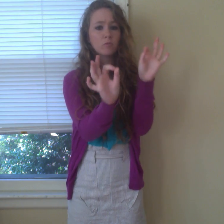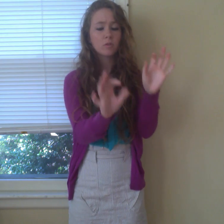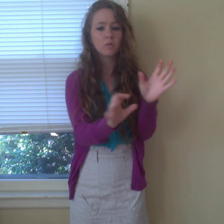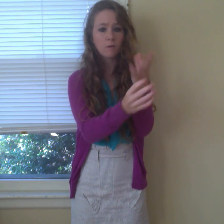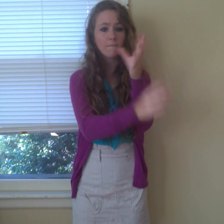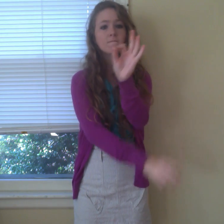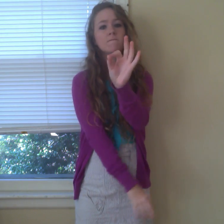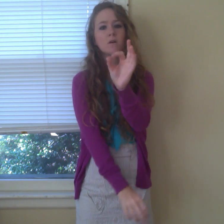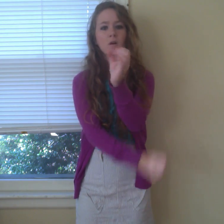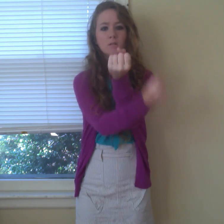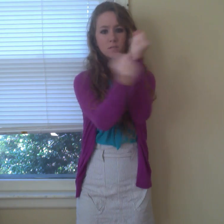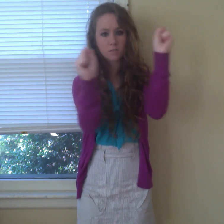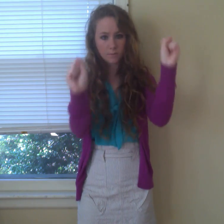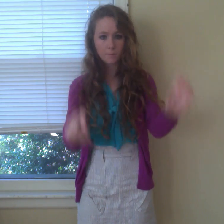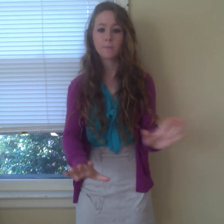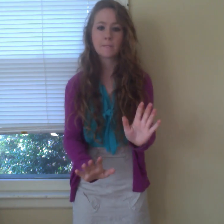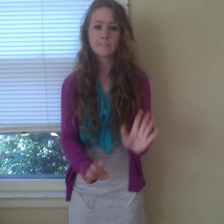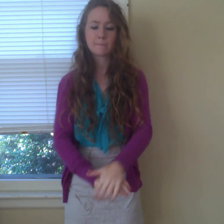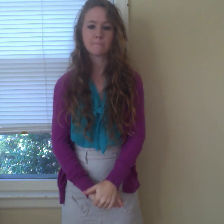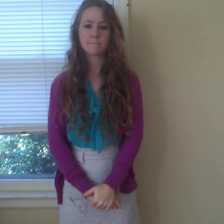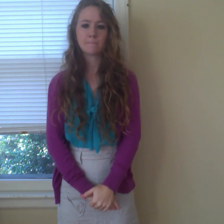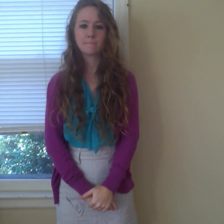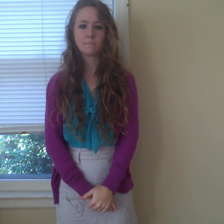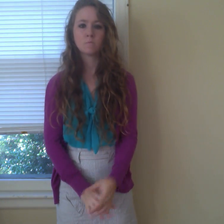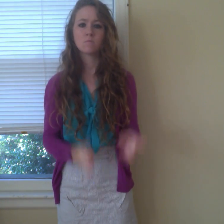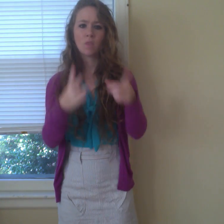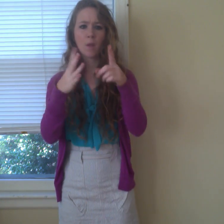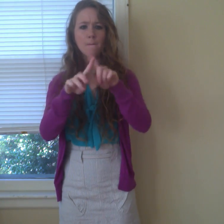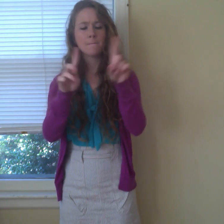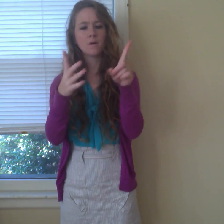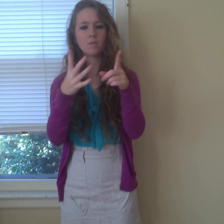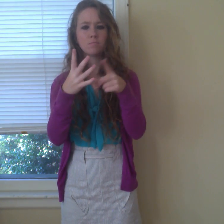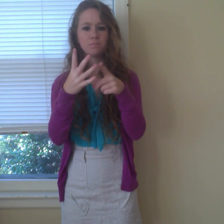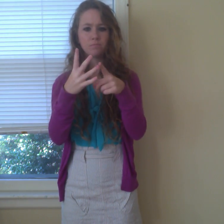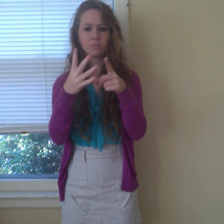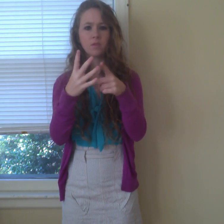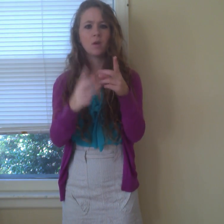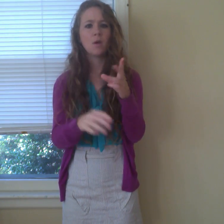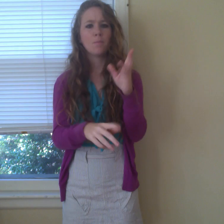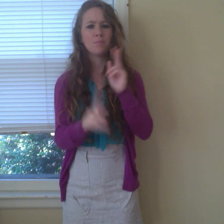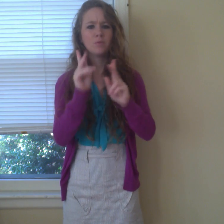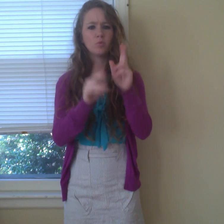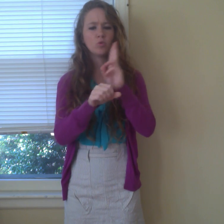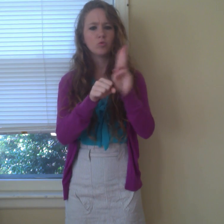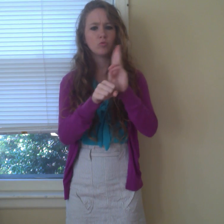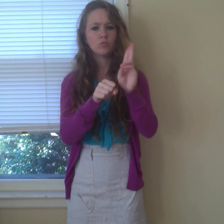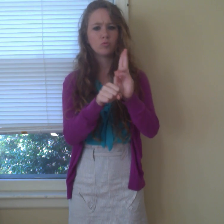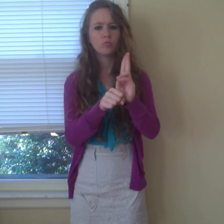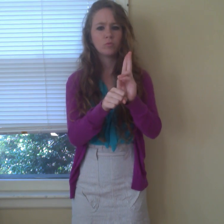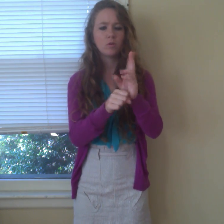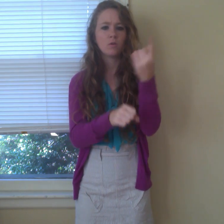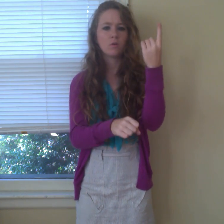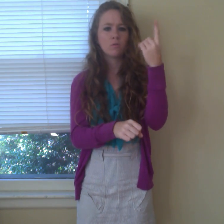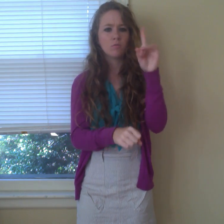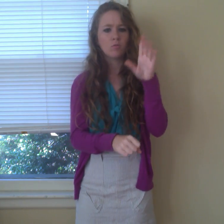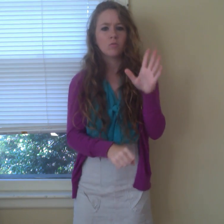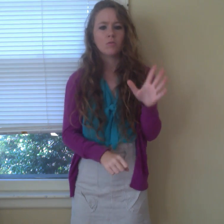don't like what they have. They use anarchy as a tool for revolutionary change. The condition of anarchy is very much